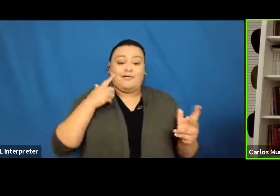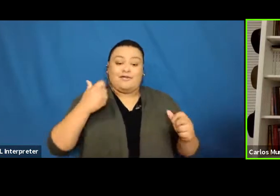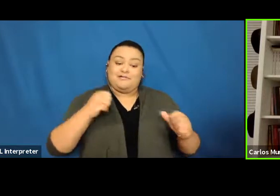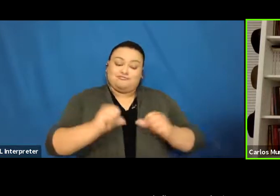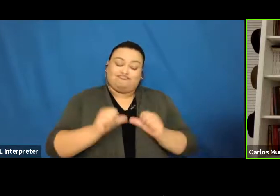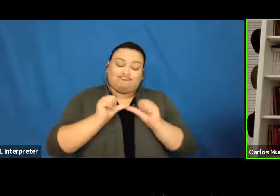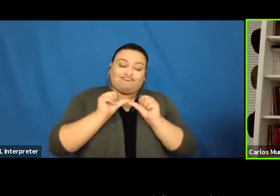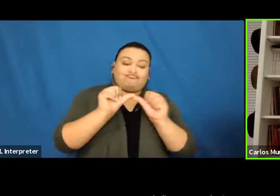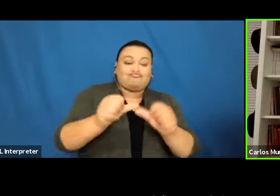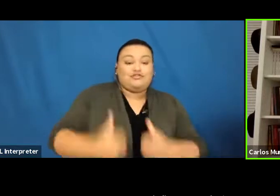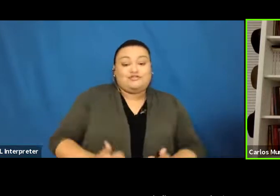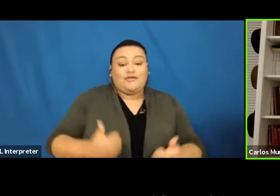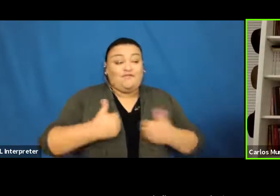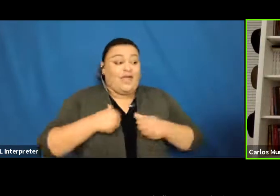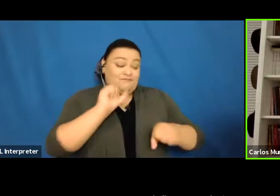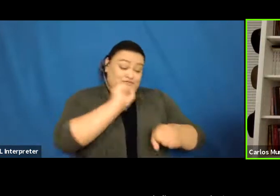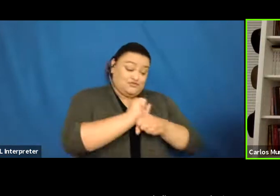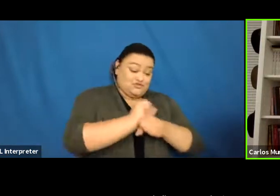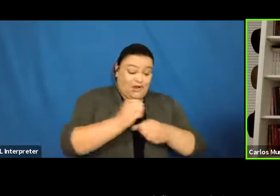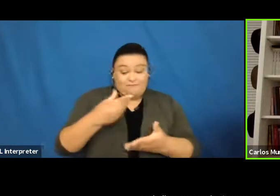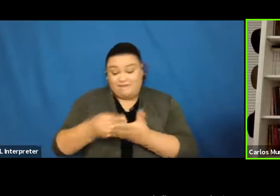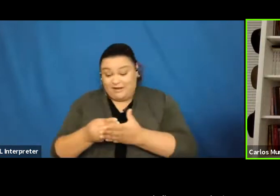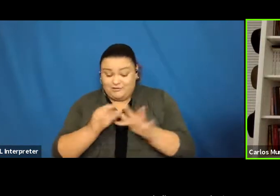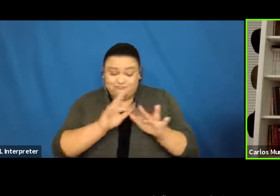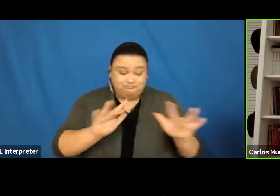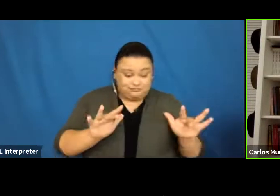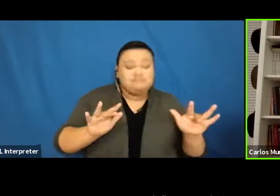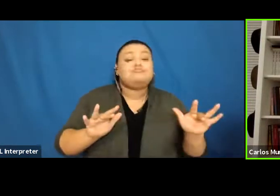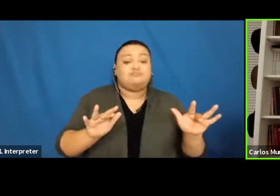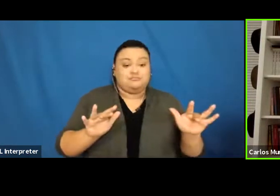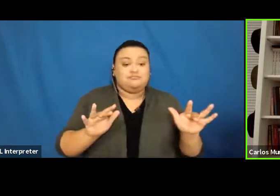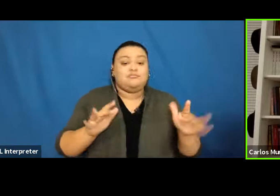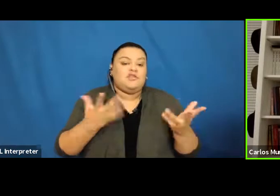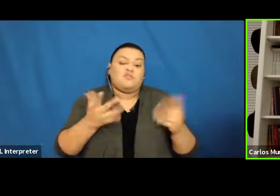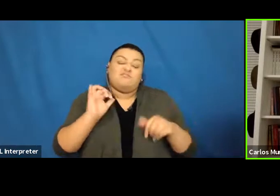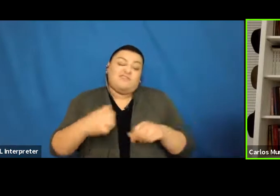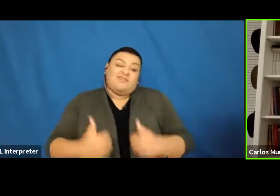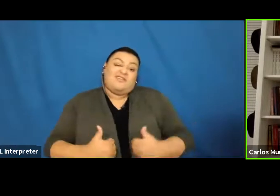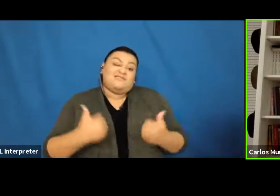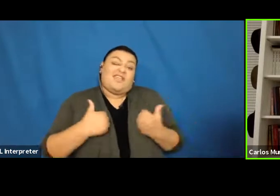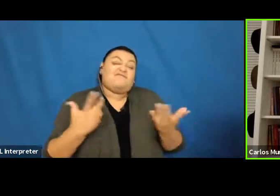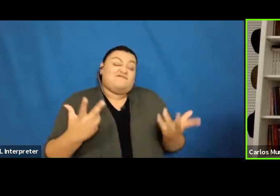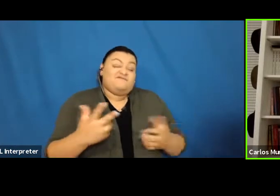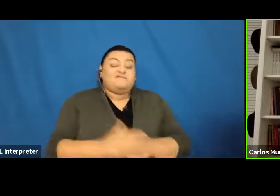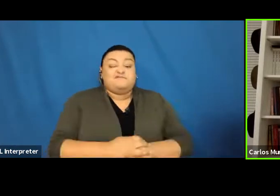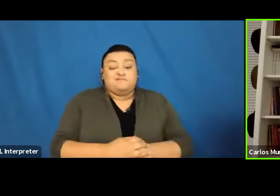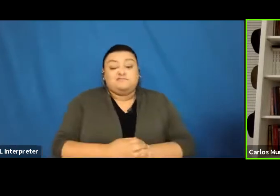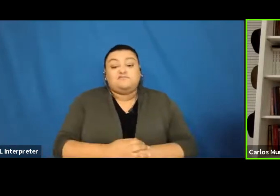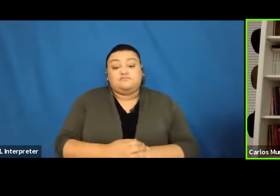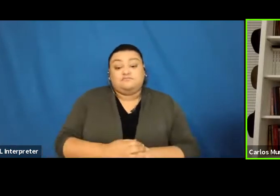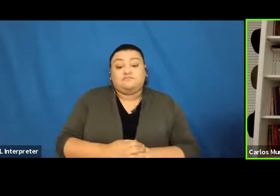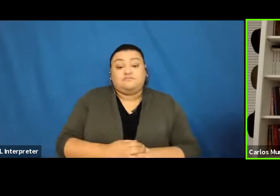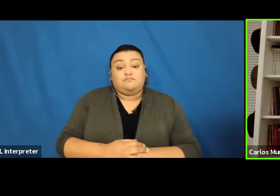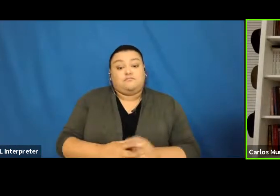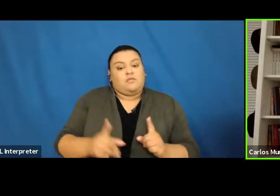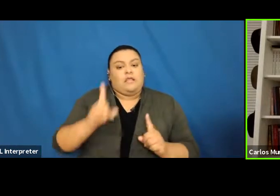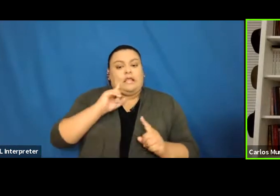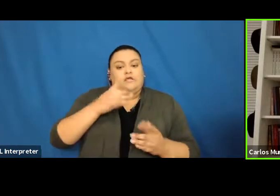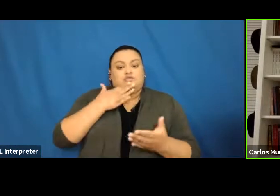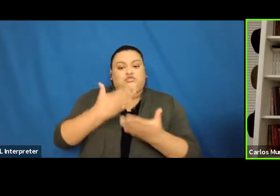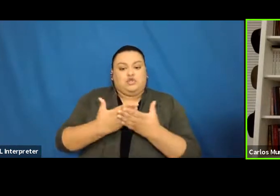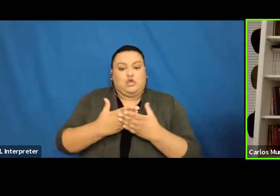or financially and all that kind of thing. So así está la vida. Pero I think though that again that was a good question, and I think